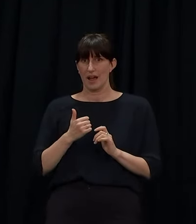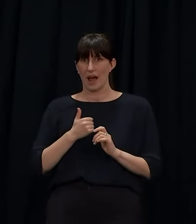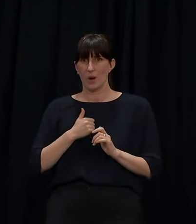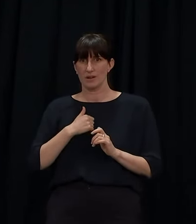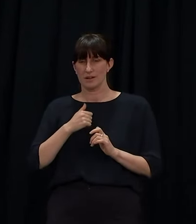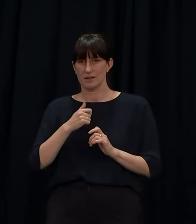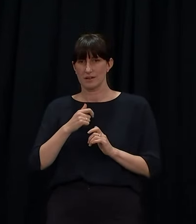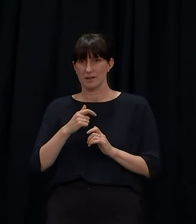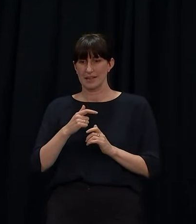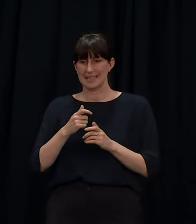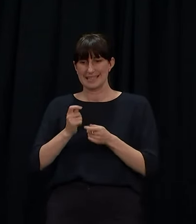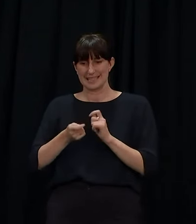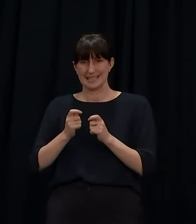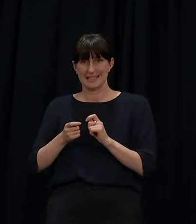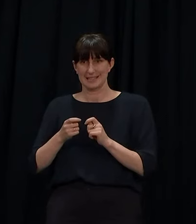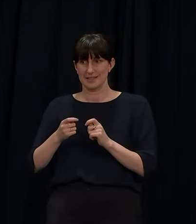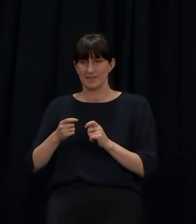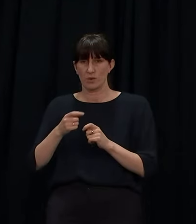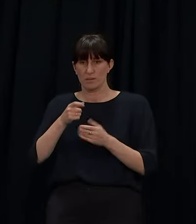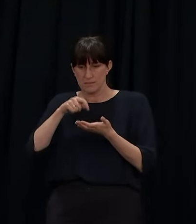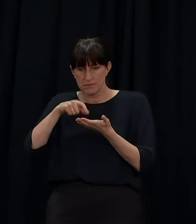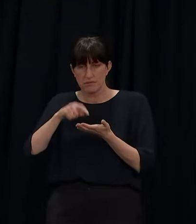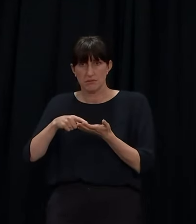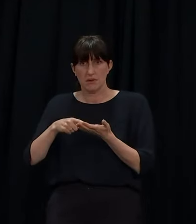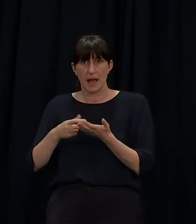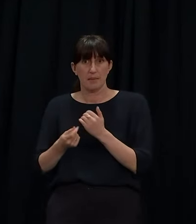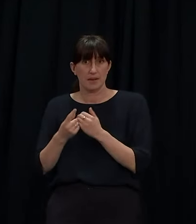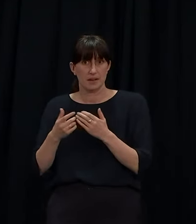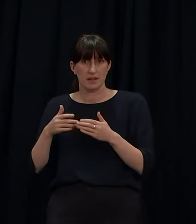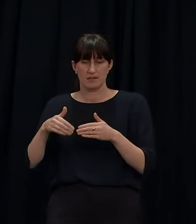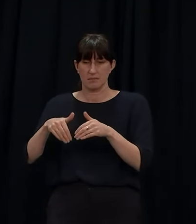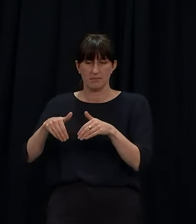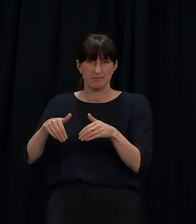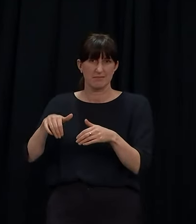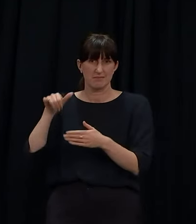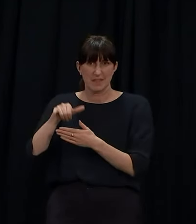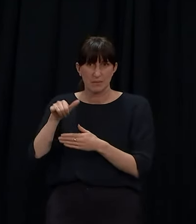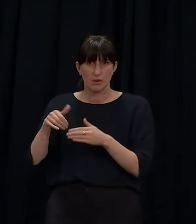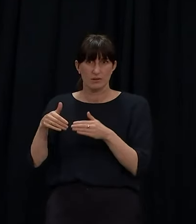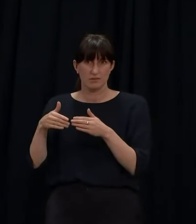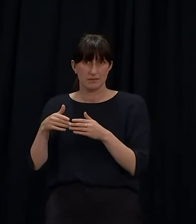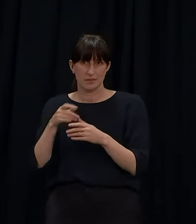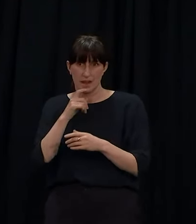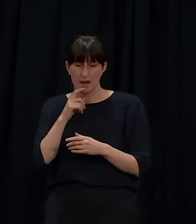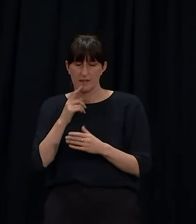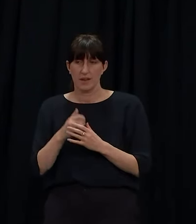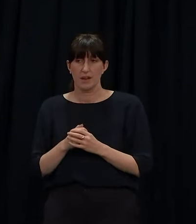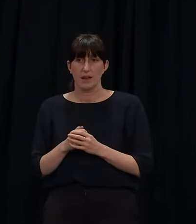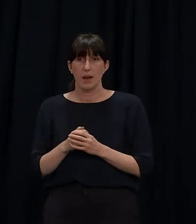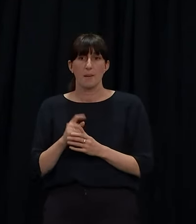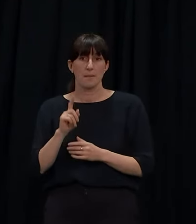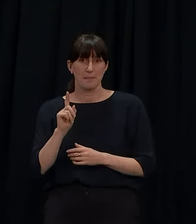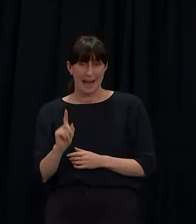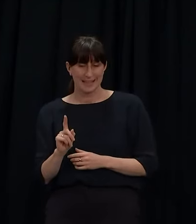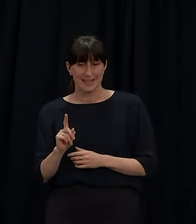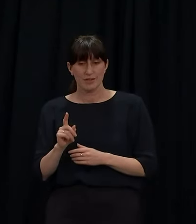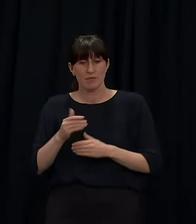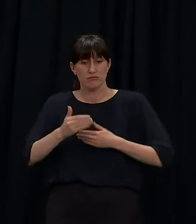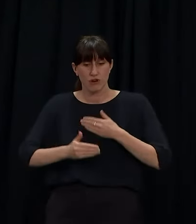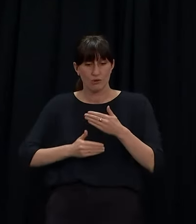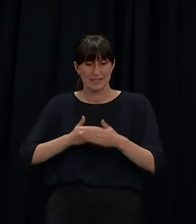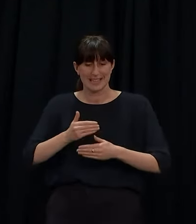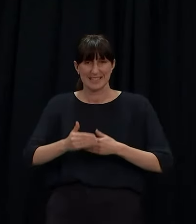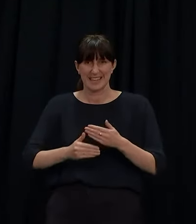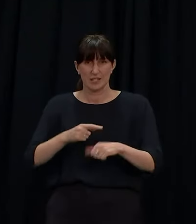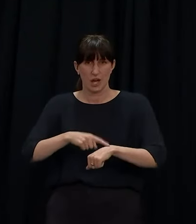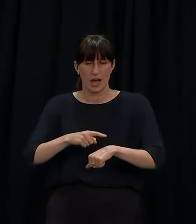takes as long to process if it is PCR based. It takes as long to process as a nasal swab. There